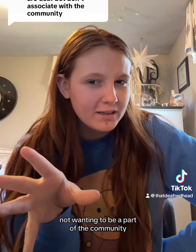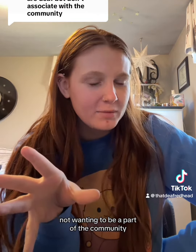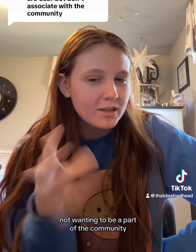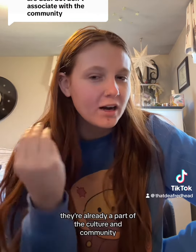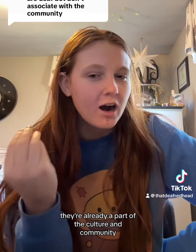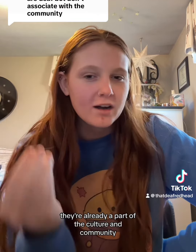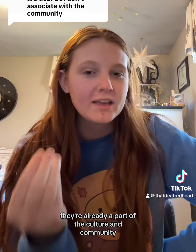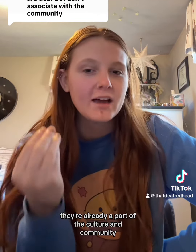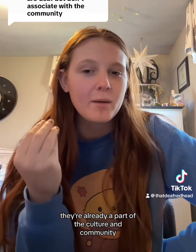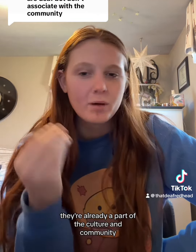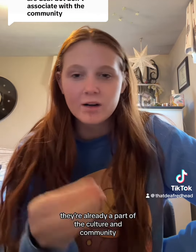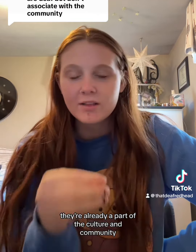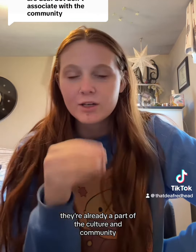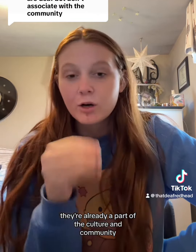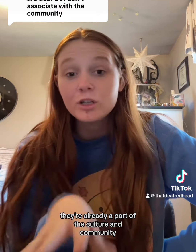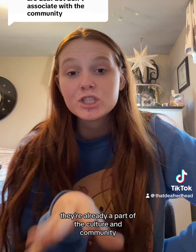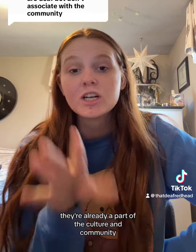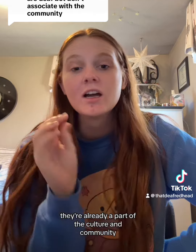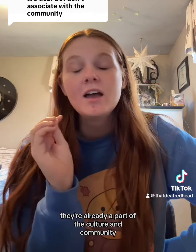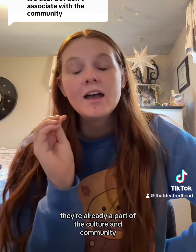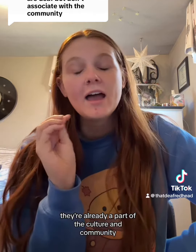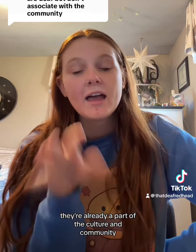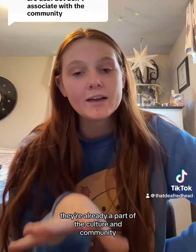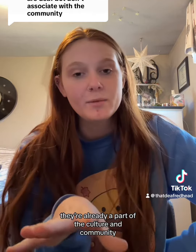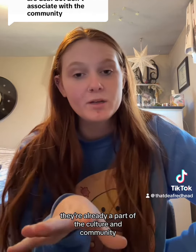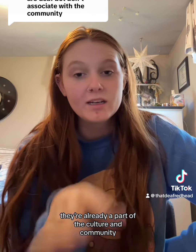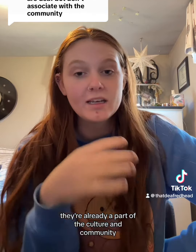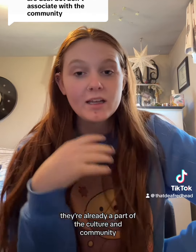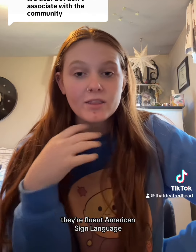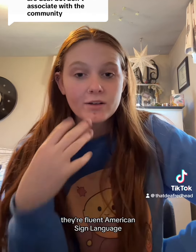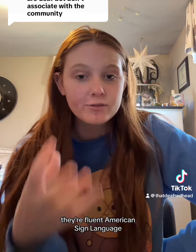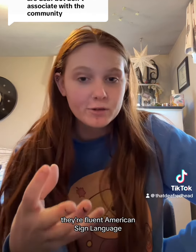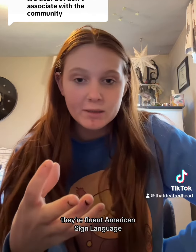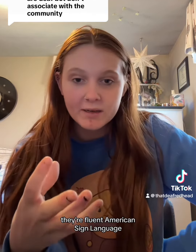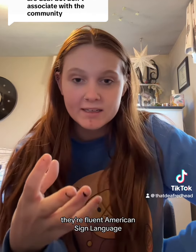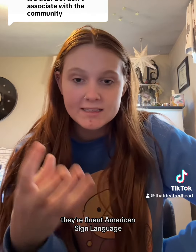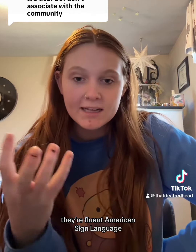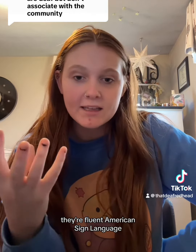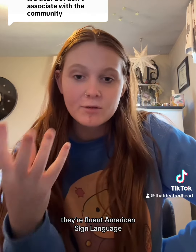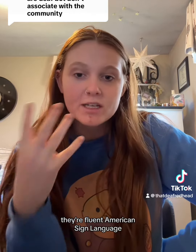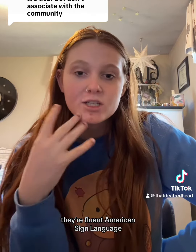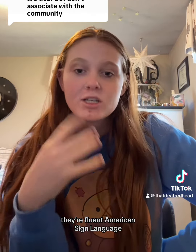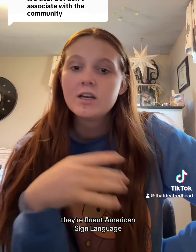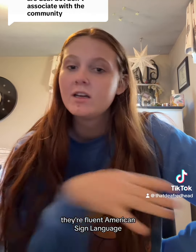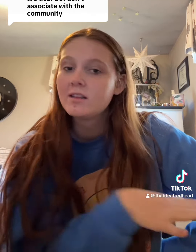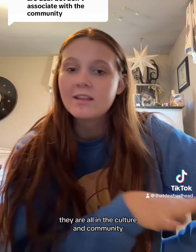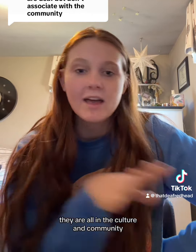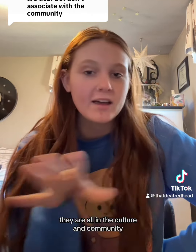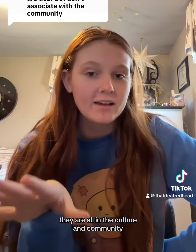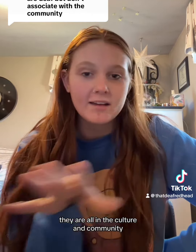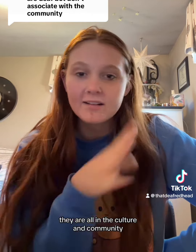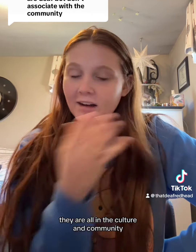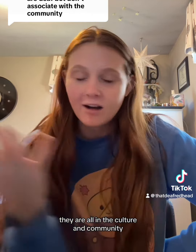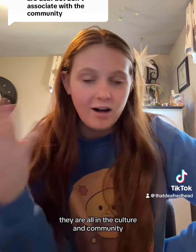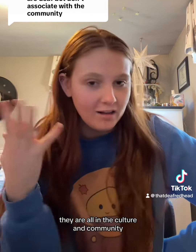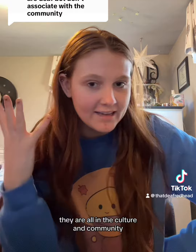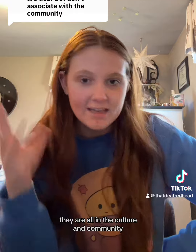community. They're already a part of the culture and community. They're fluent in American Sign Language. They are all in